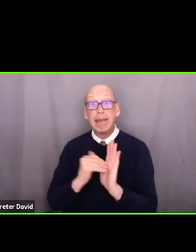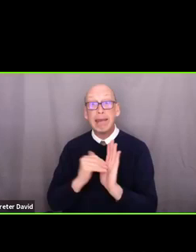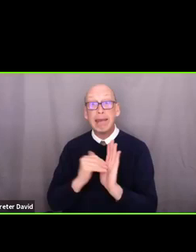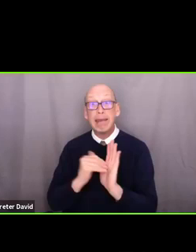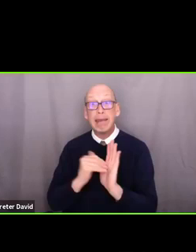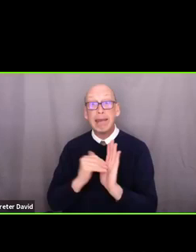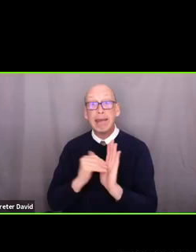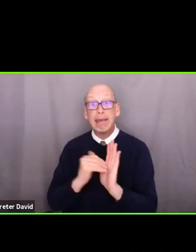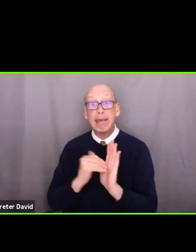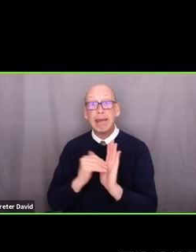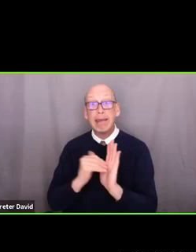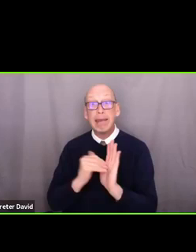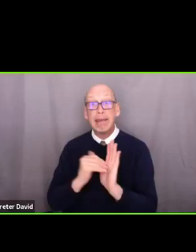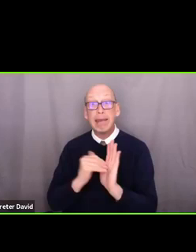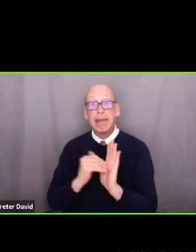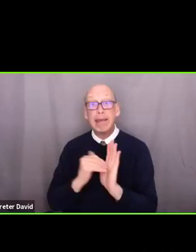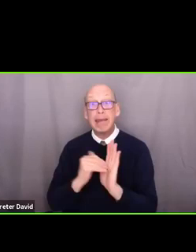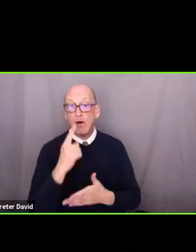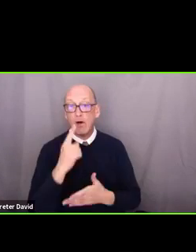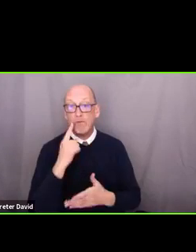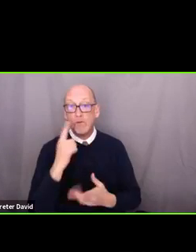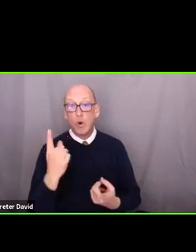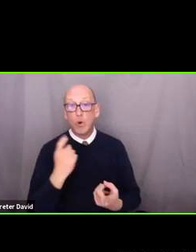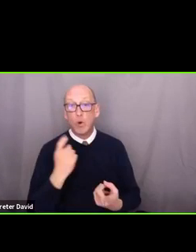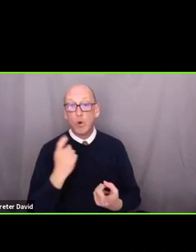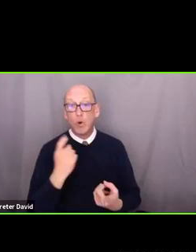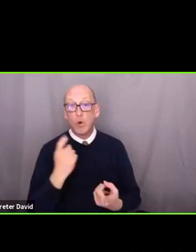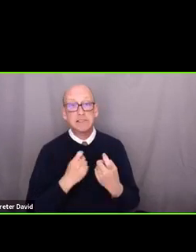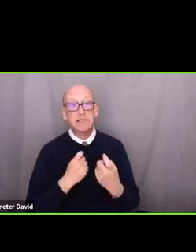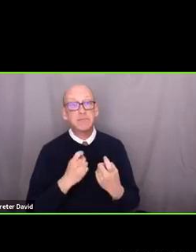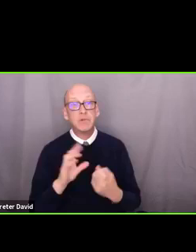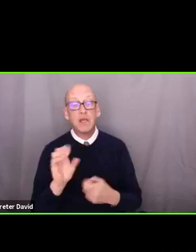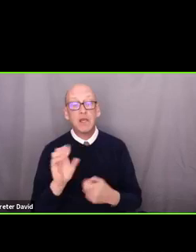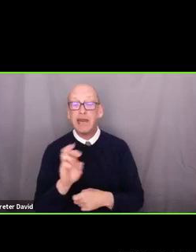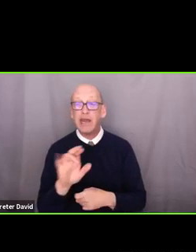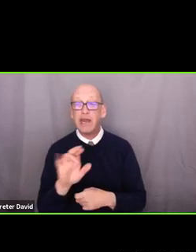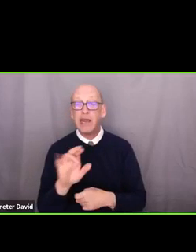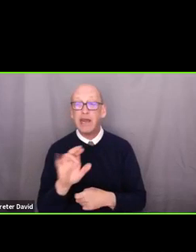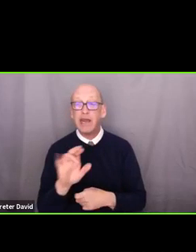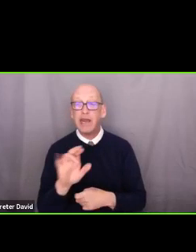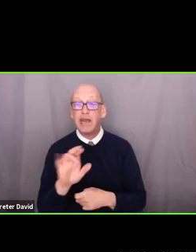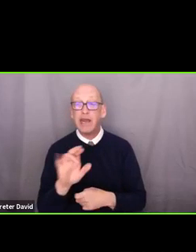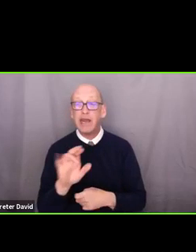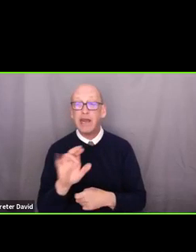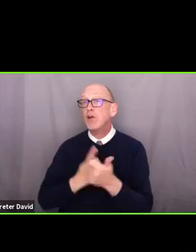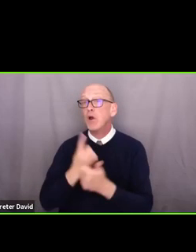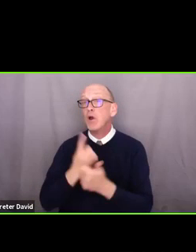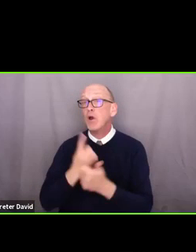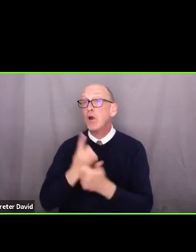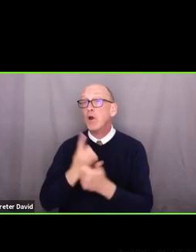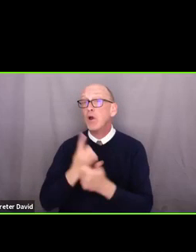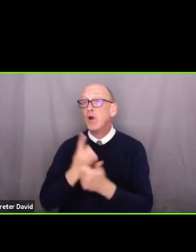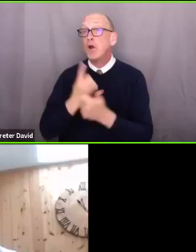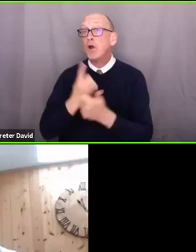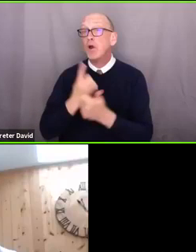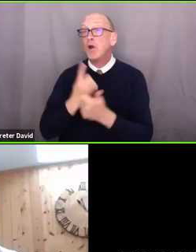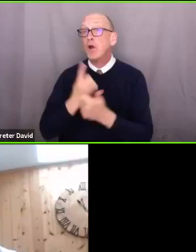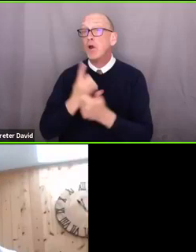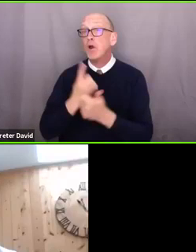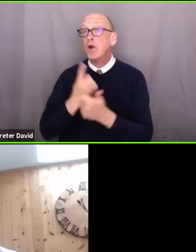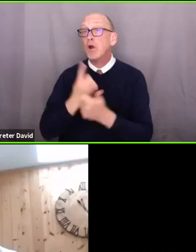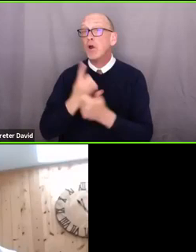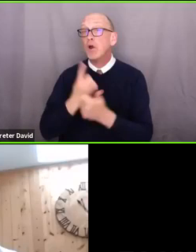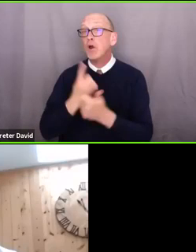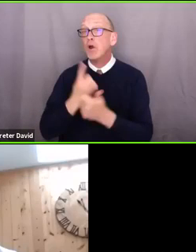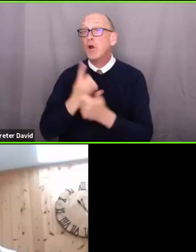Right, I think that's it for questions. Great. Thank you so very much, everybody. Dr. Dake, thank you so much. Brandon, thank you so much for being on.